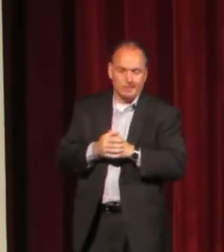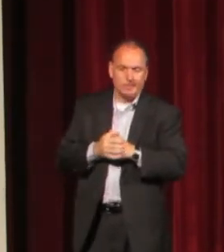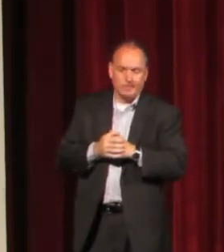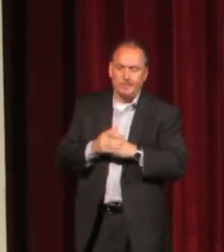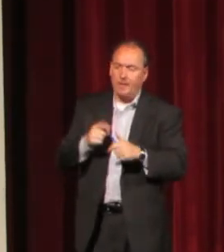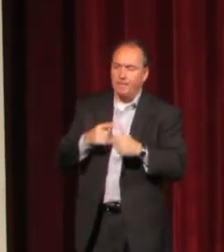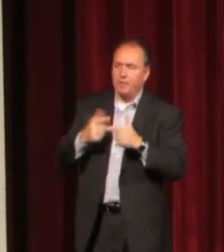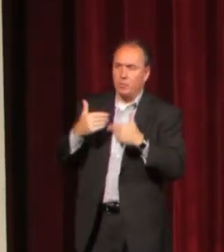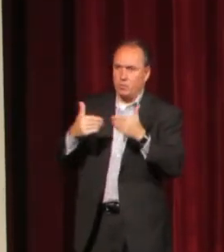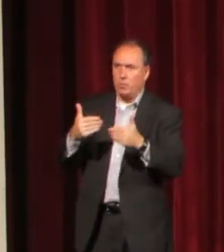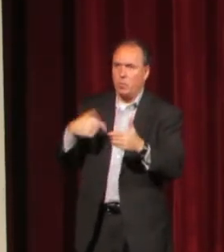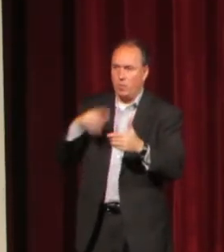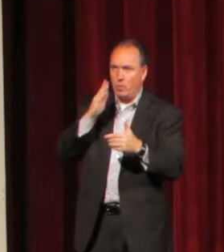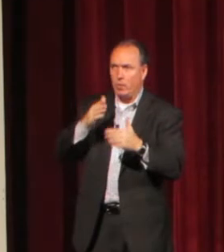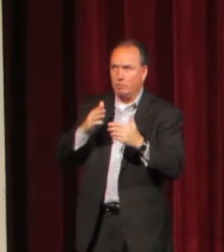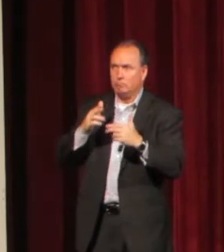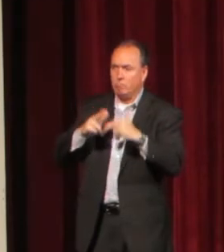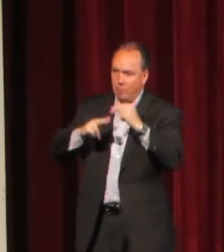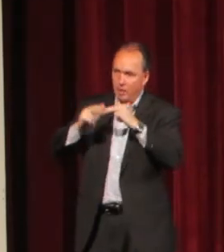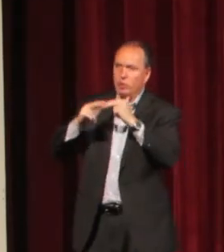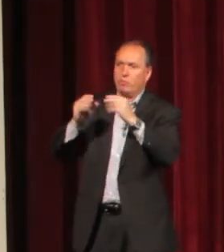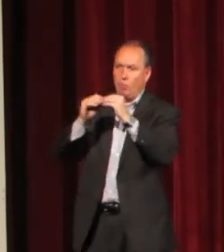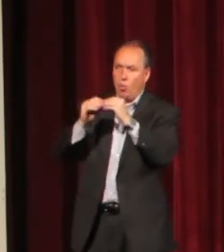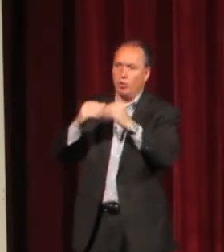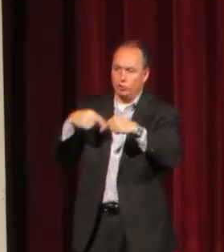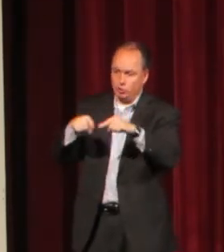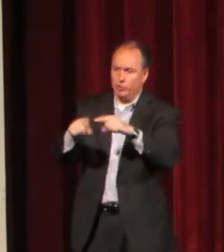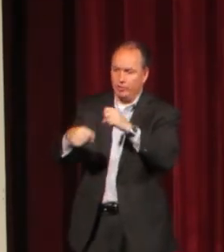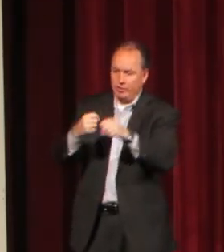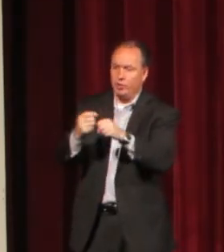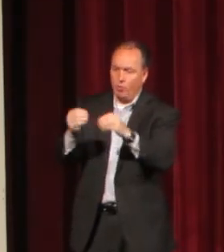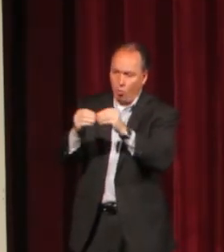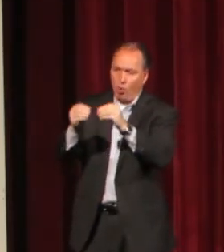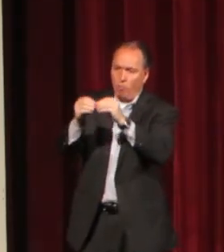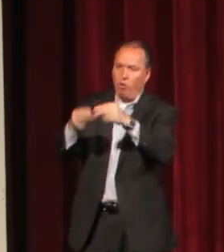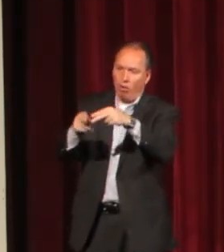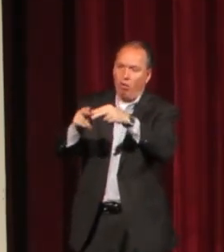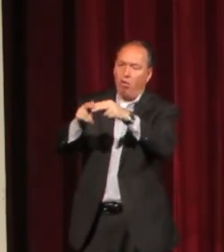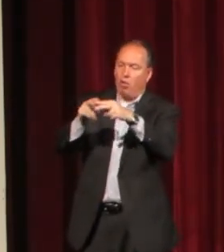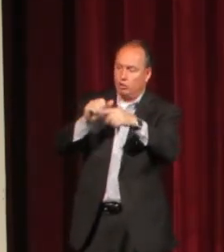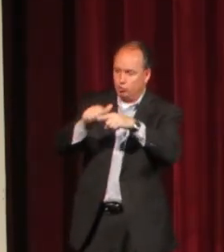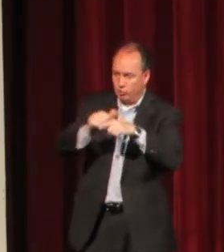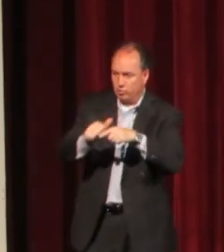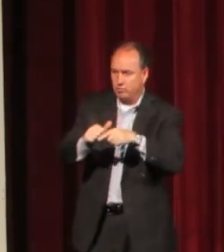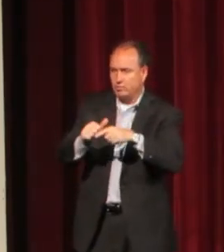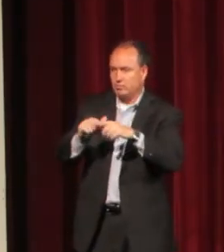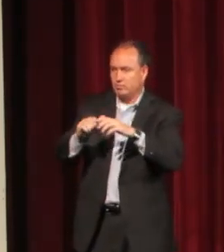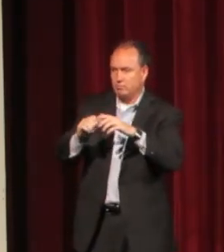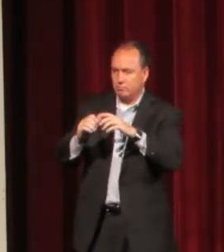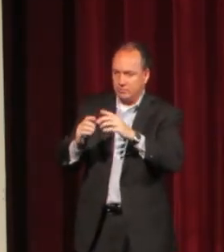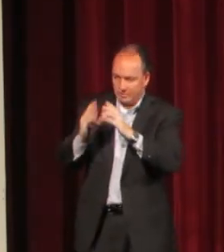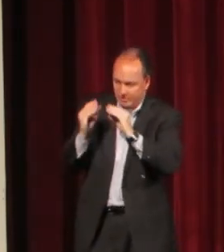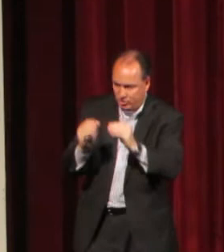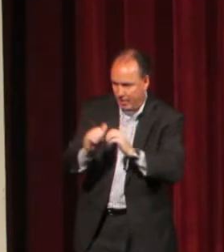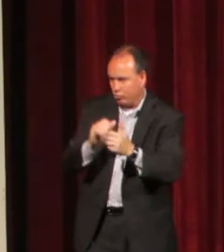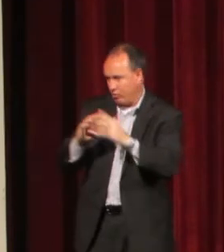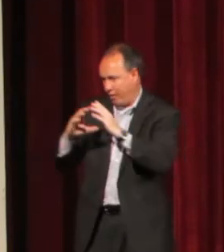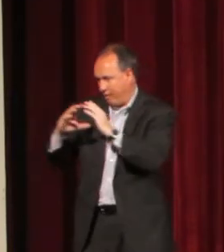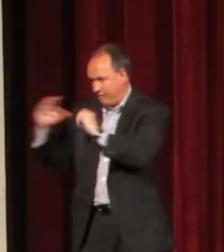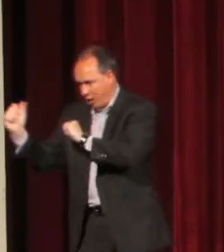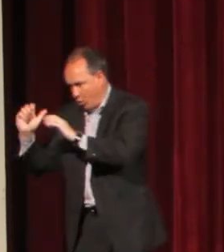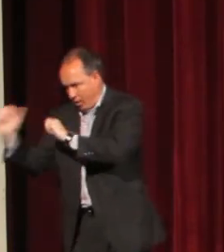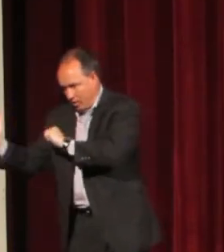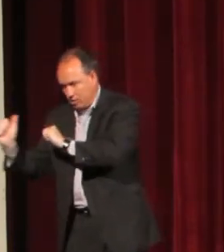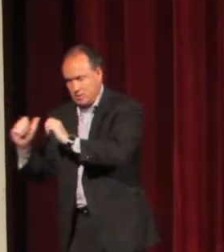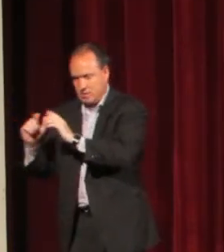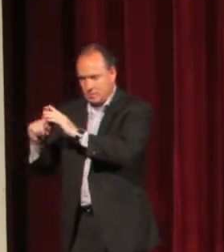And then further we'll build on that as we do more drills to more like evacuating, different ways to